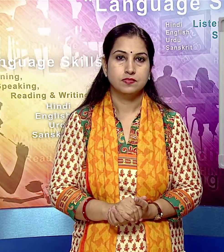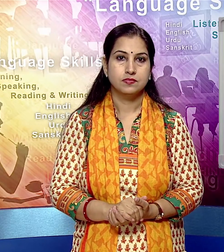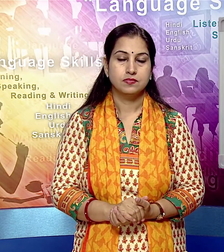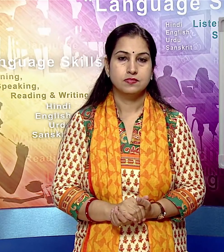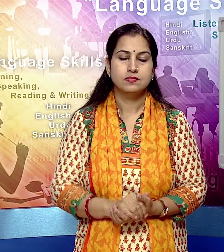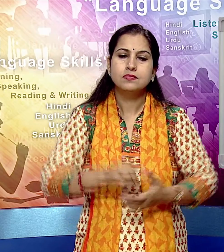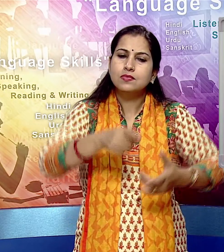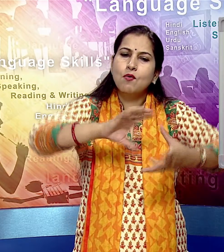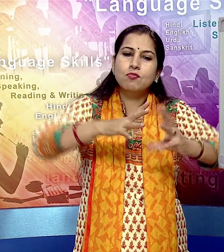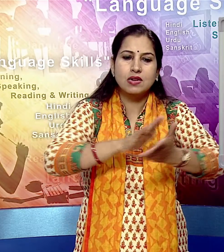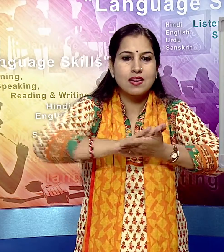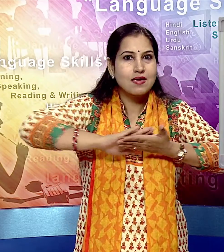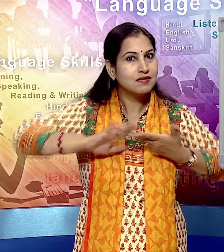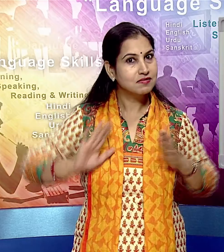maintain high cleanliness,